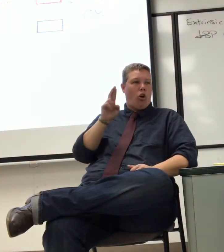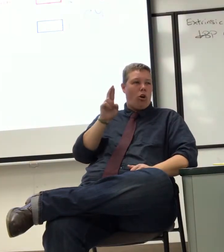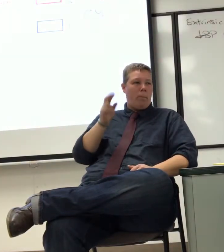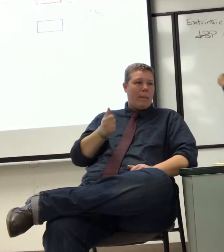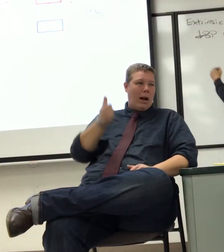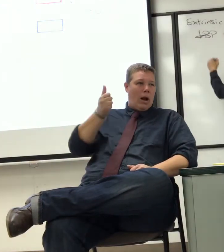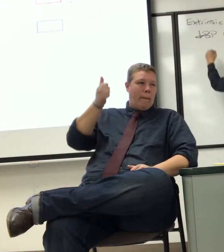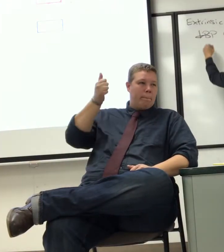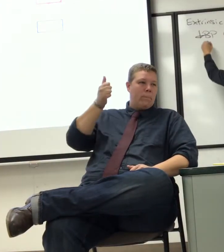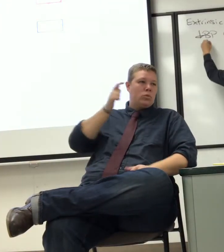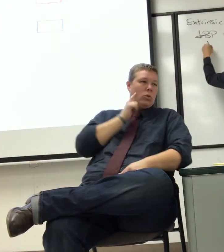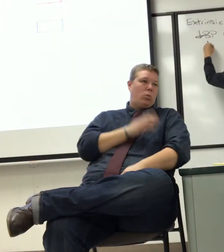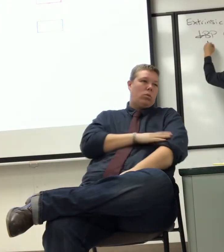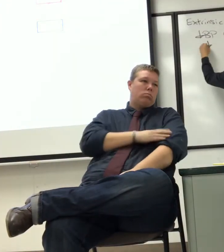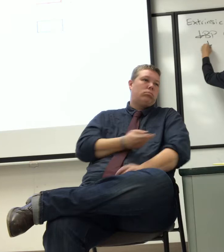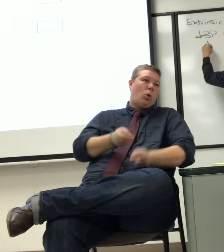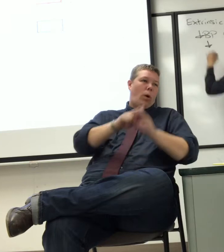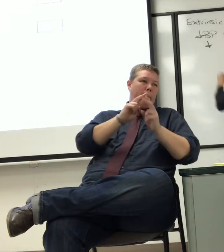is, I'm